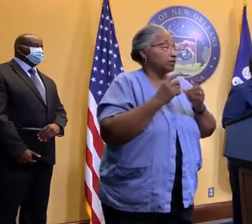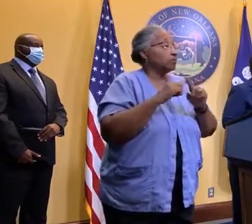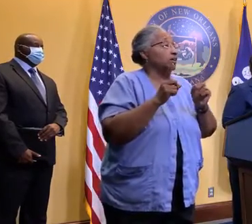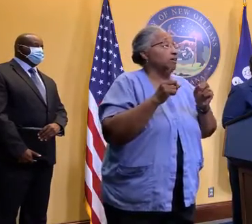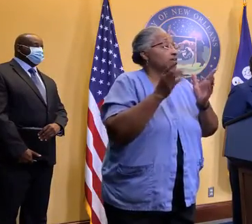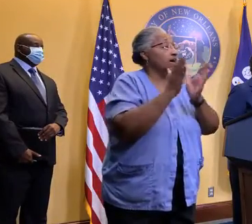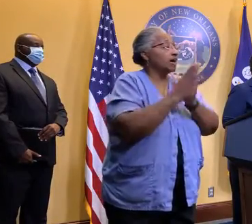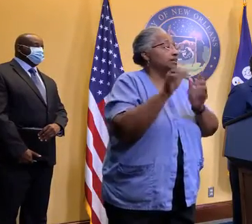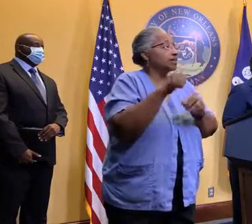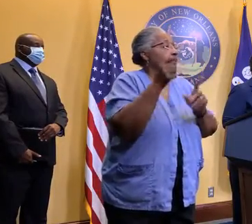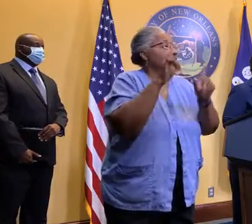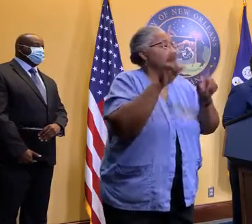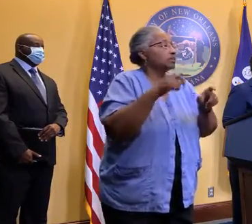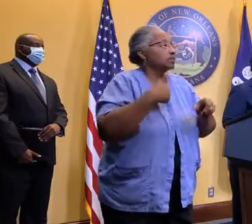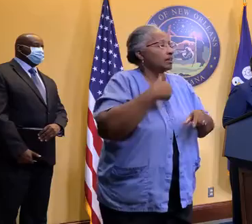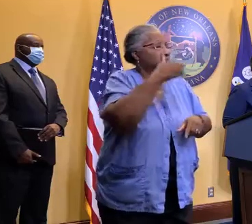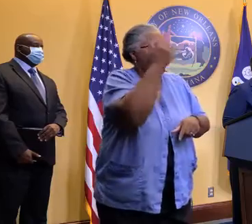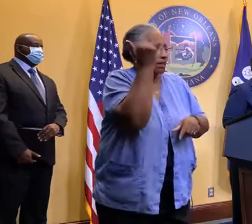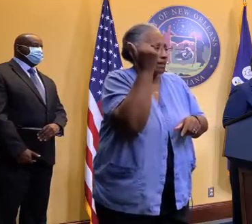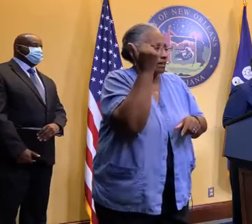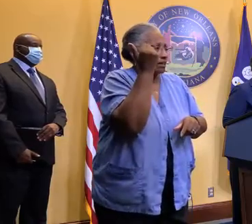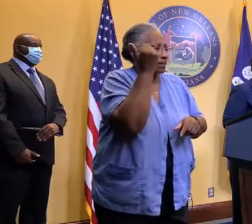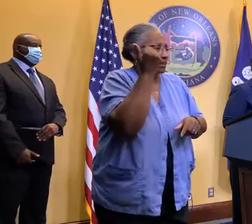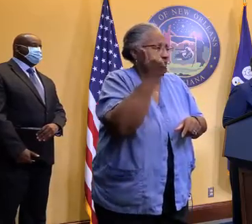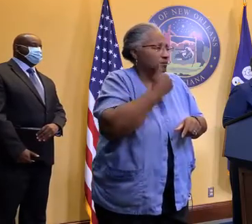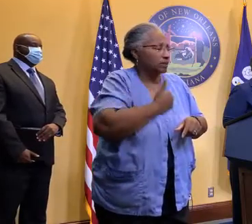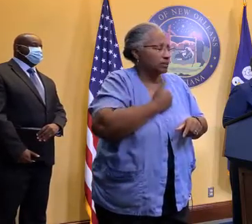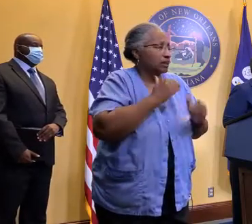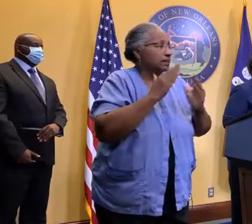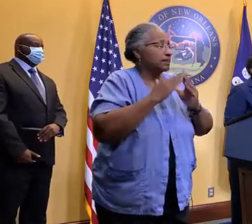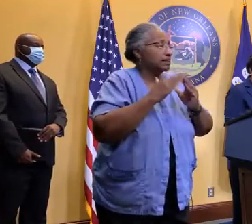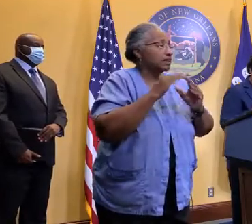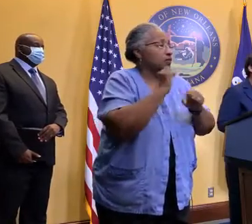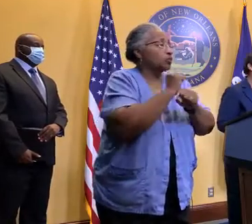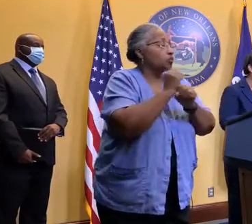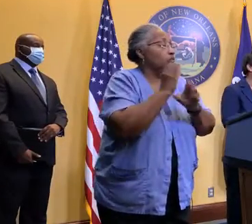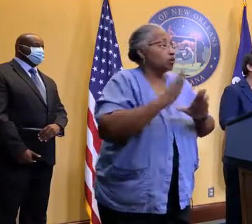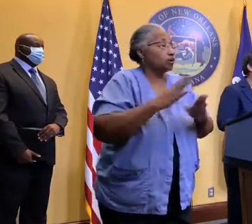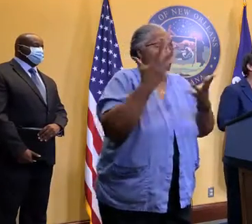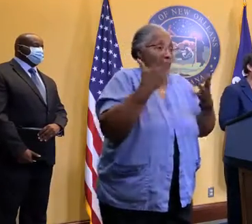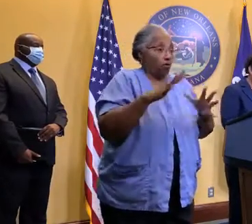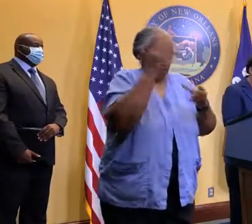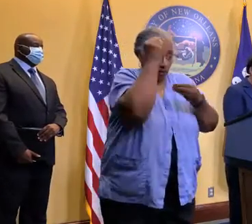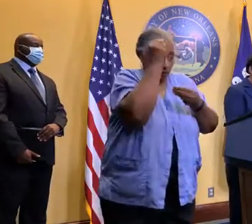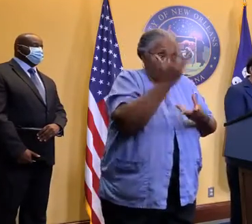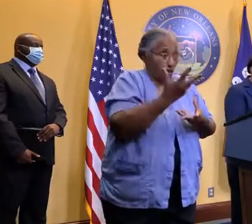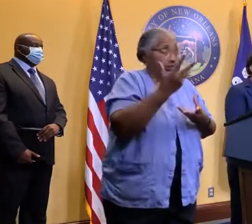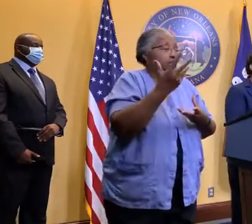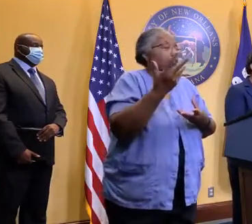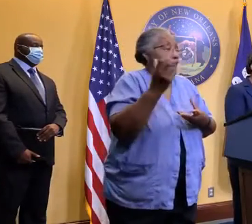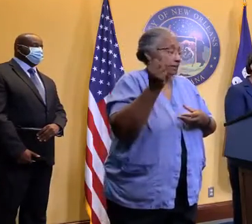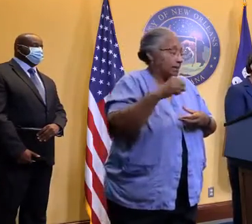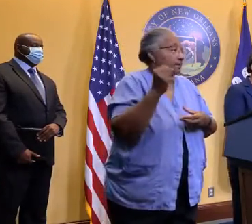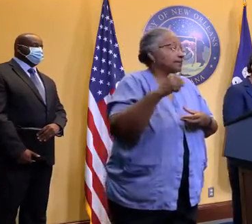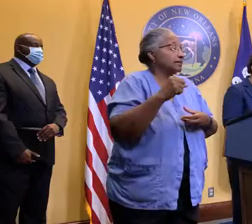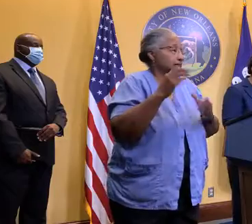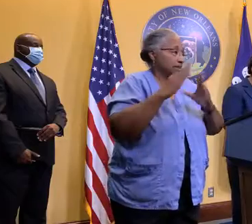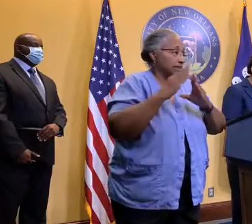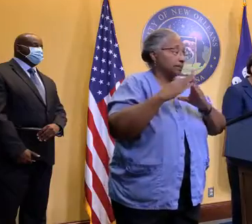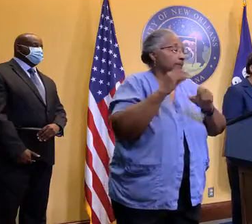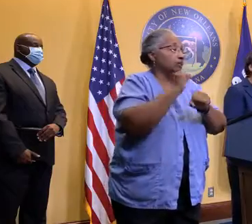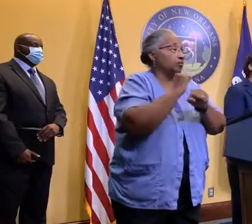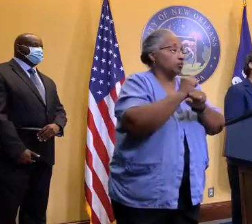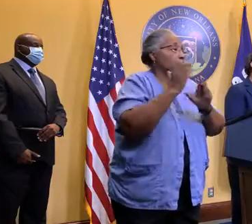You asked another question, I forgot. Have, the city employees been notified Oh, of okay. this prior to this hour? Yes, city employees have